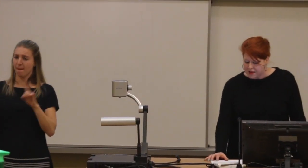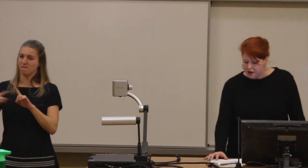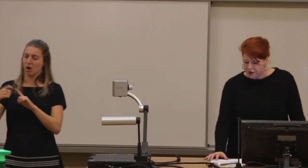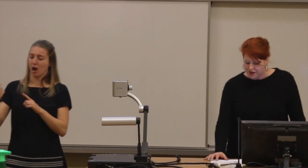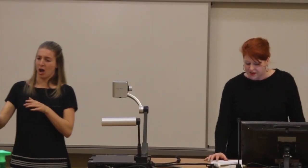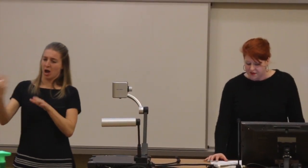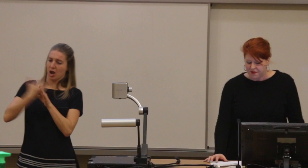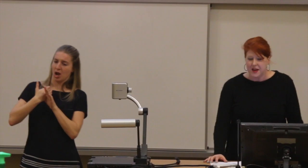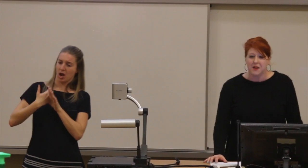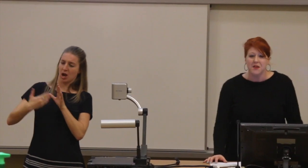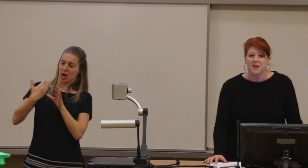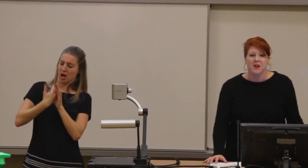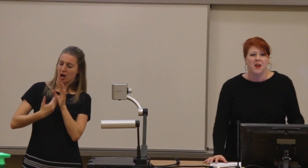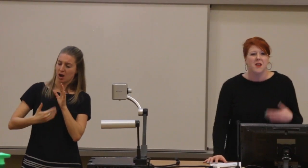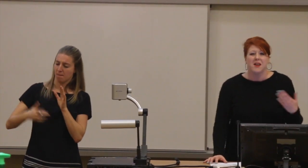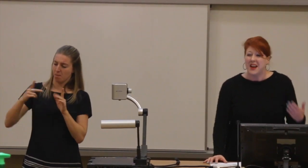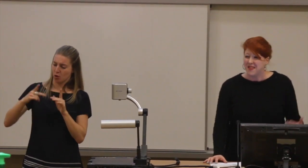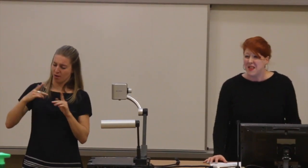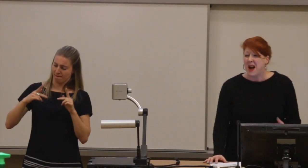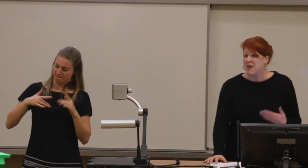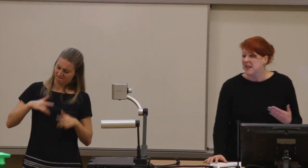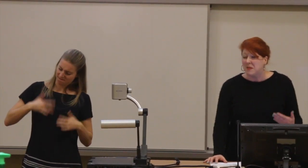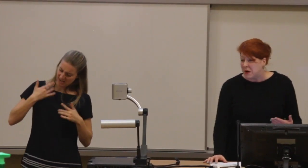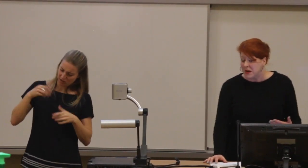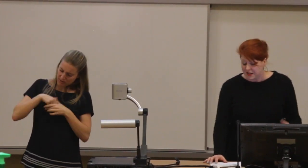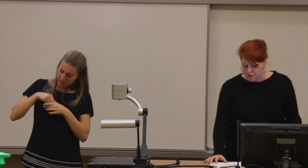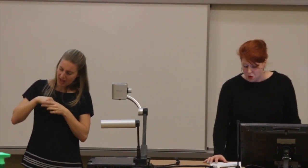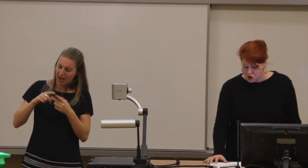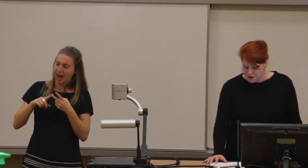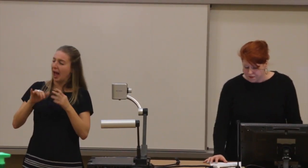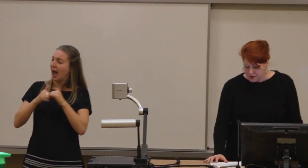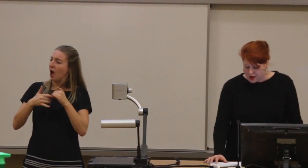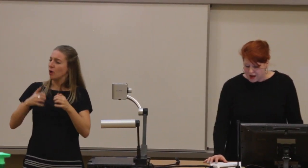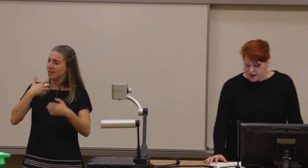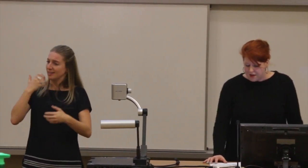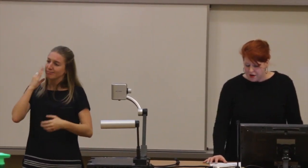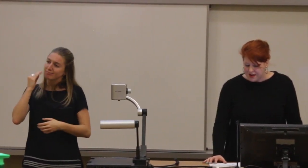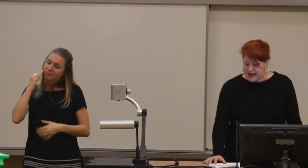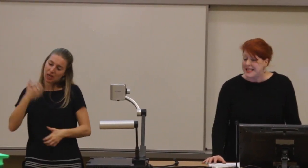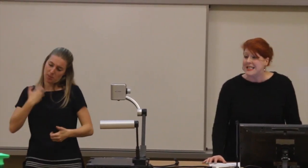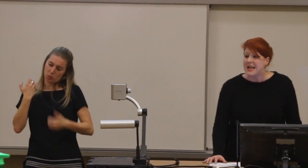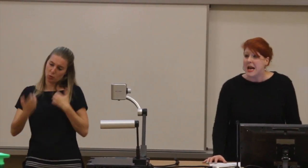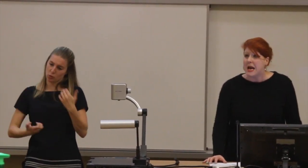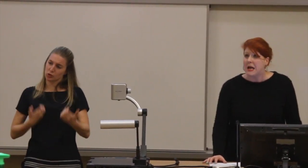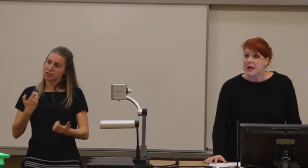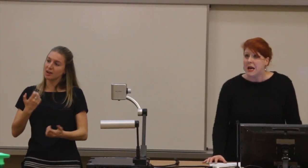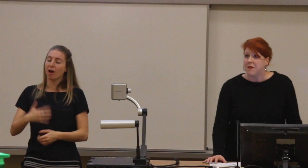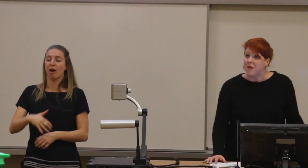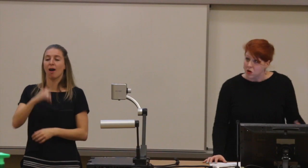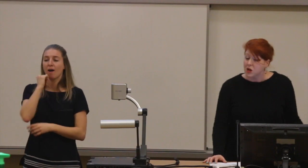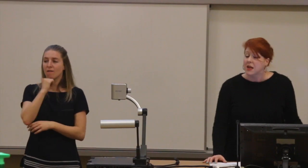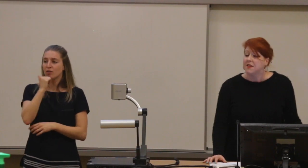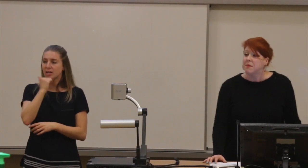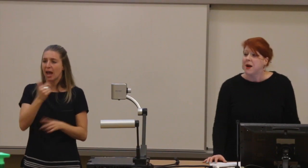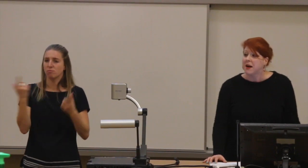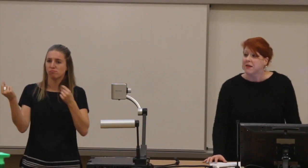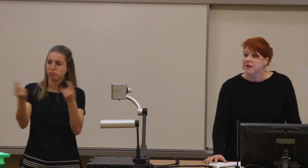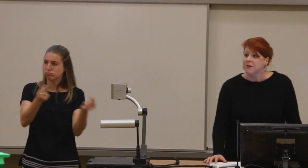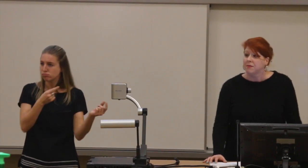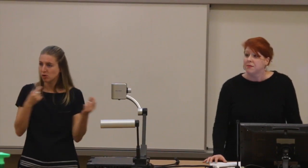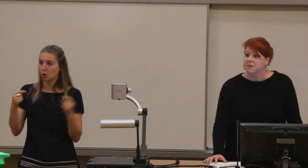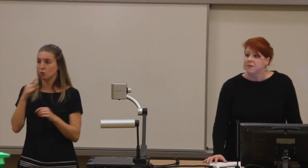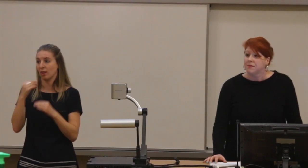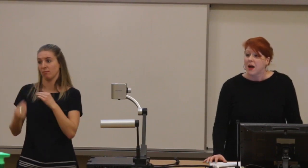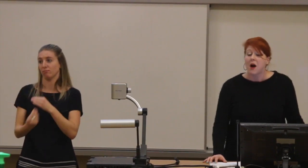the way that a person feels, how they experience emotion, their day-to-day functioning is